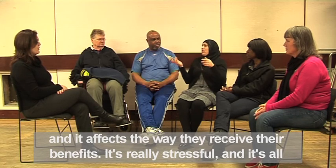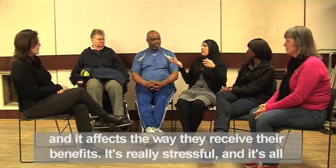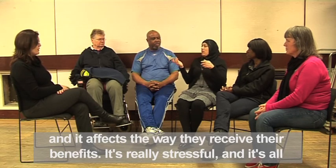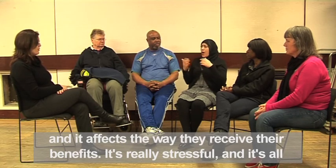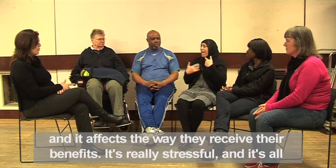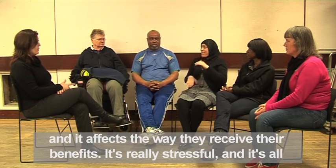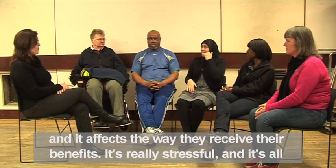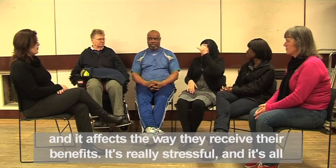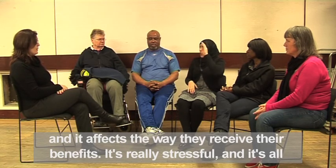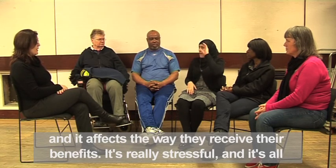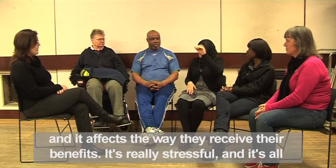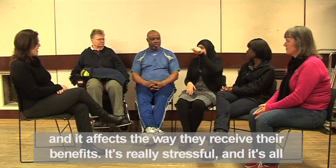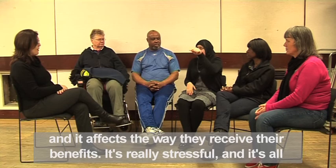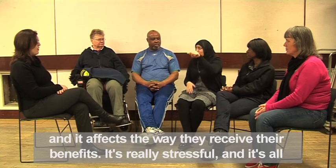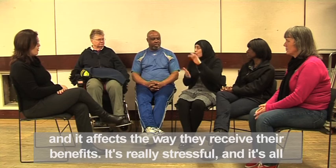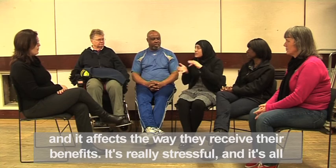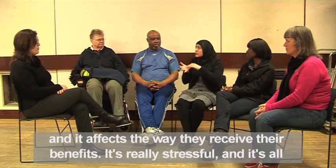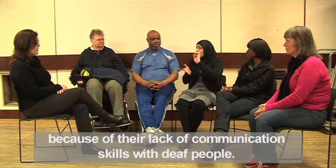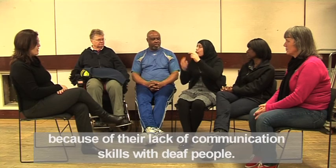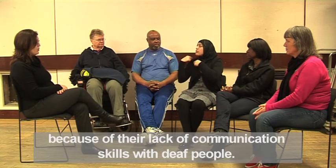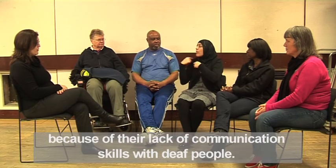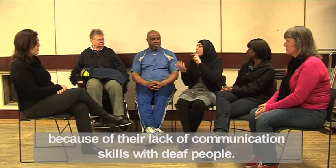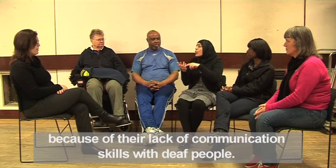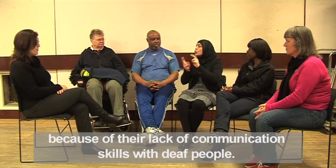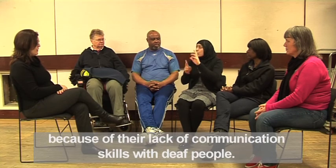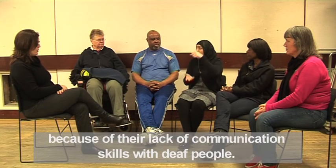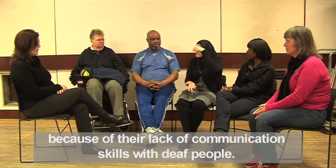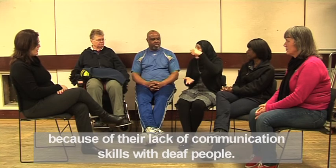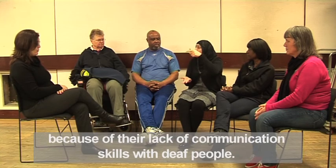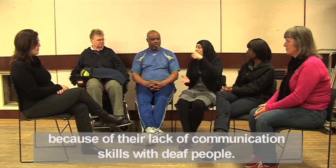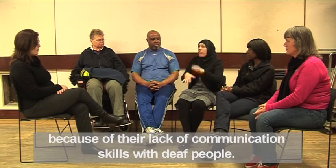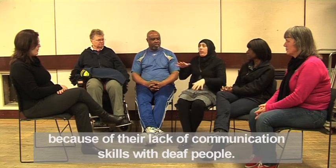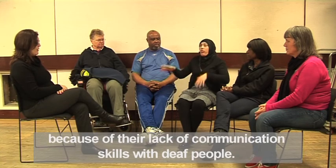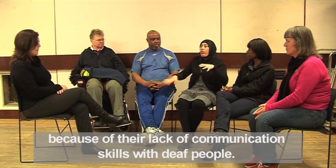and it's all because of their lack of communication skills with deaf people.